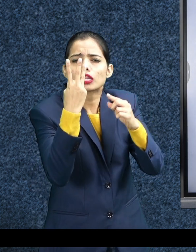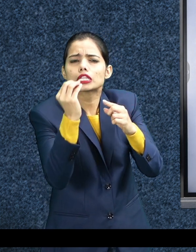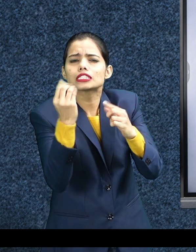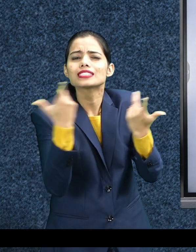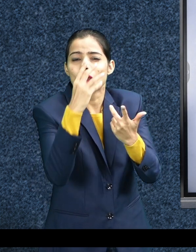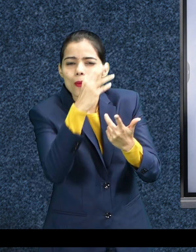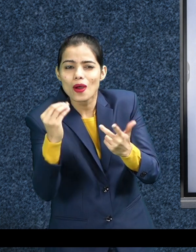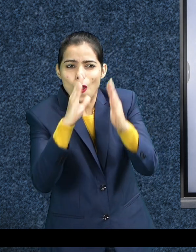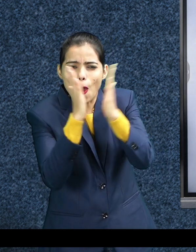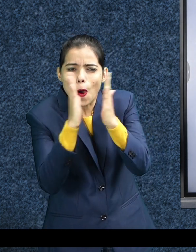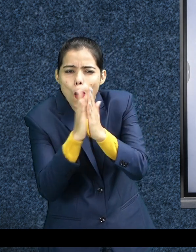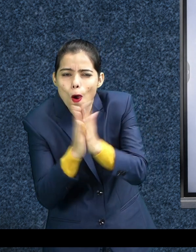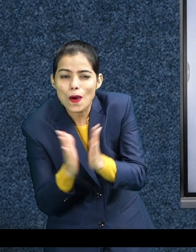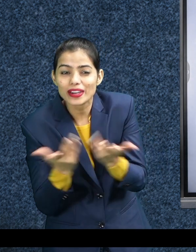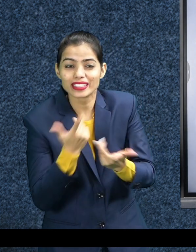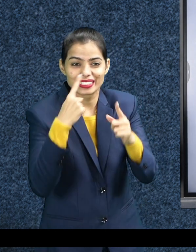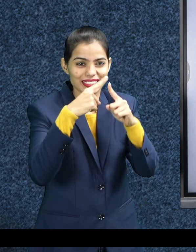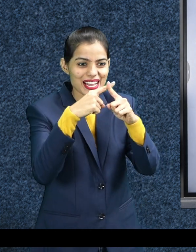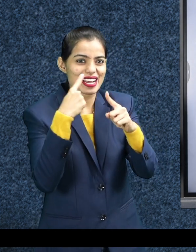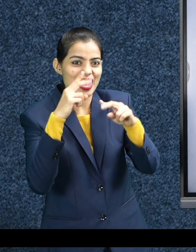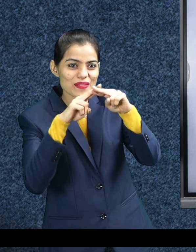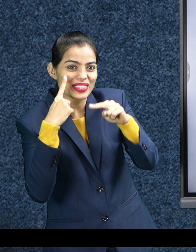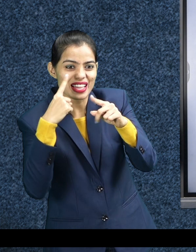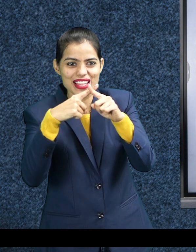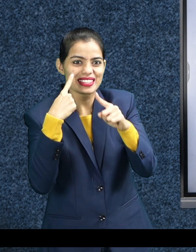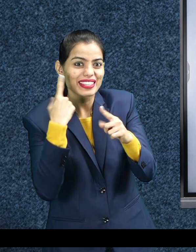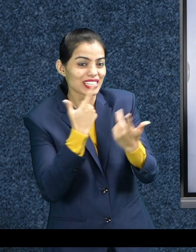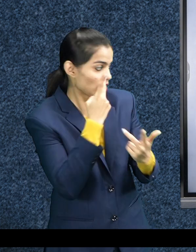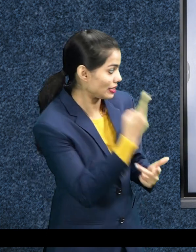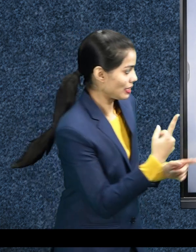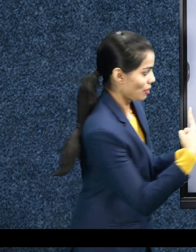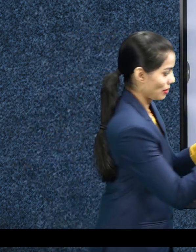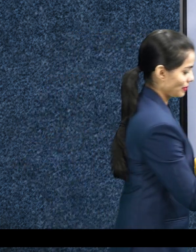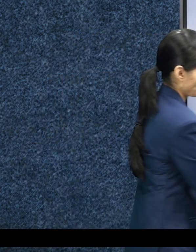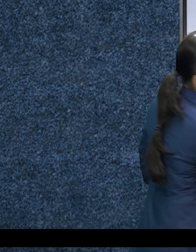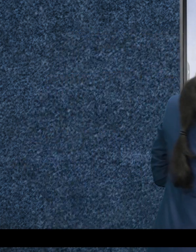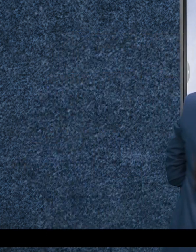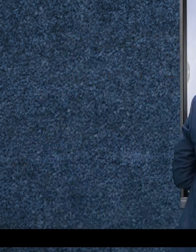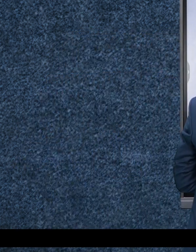and sum of Fi Xi is equal to 1779.